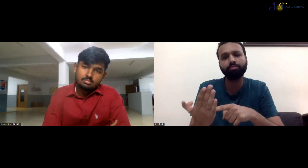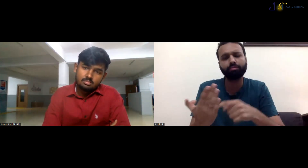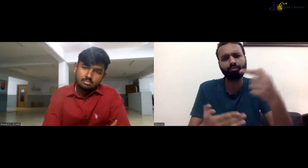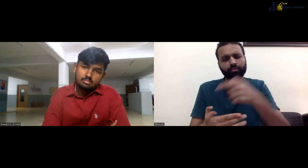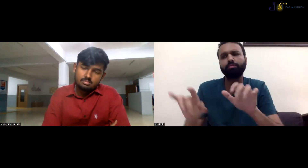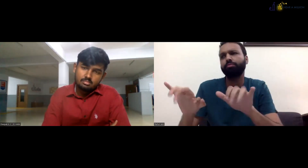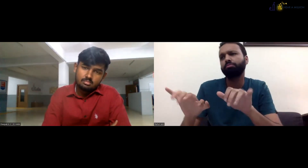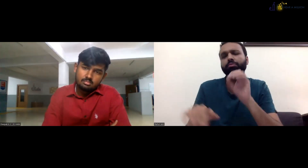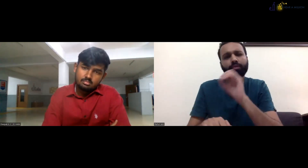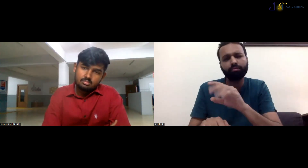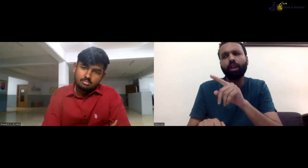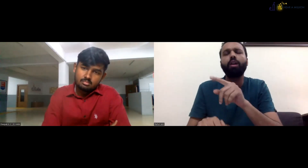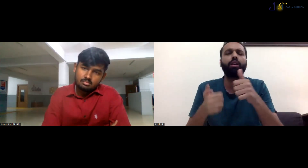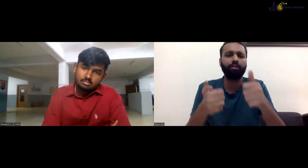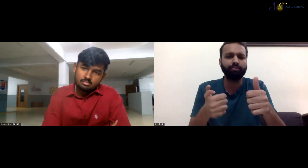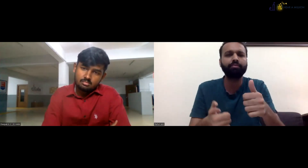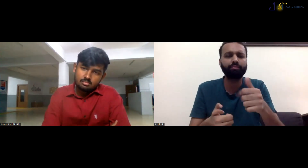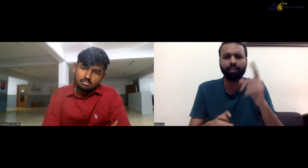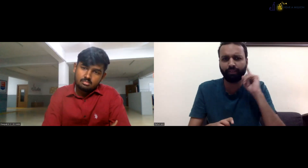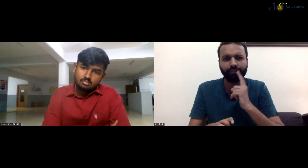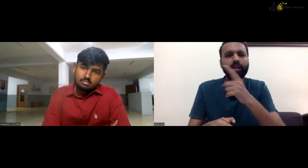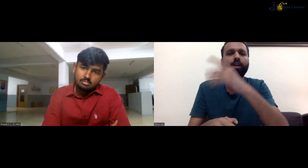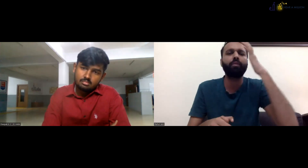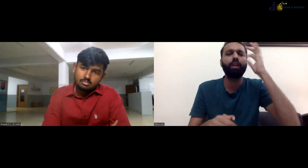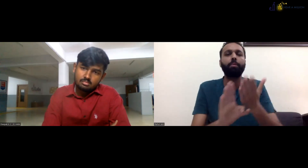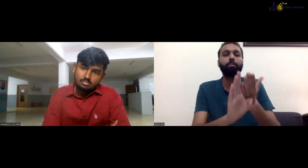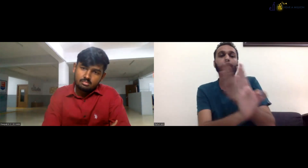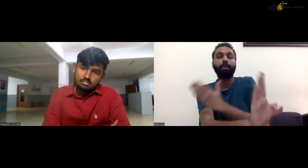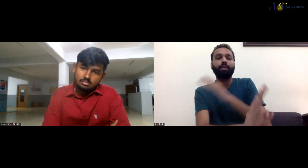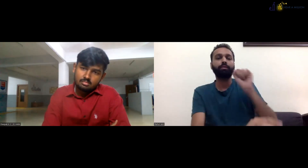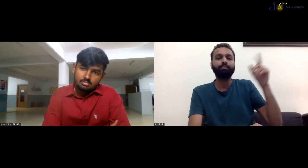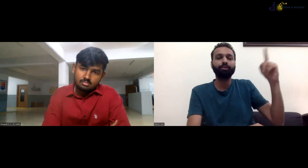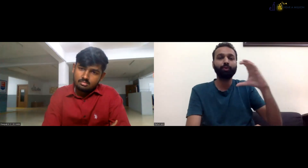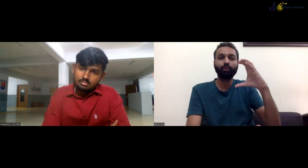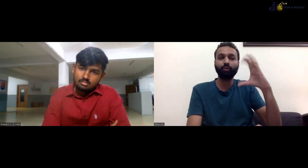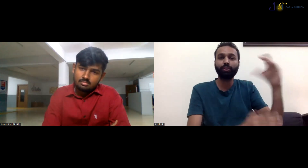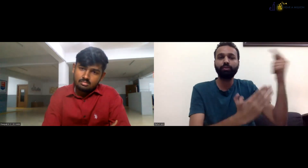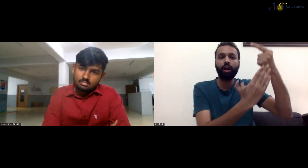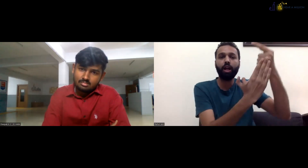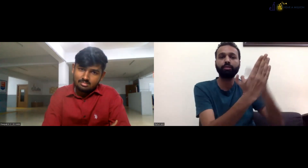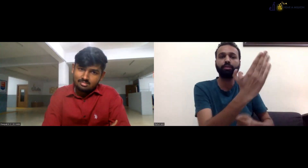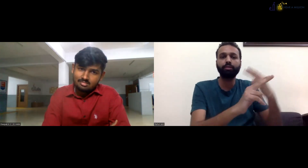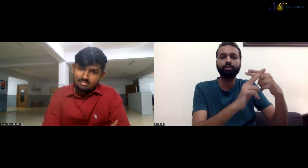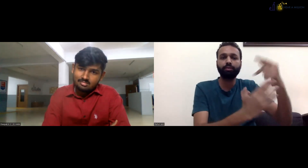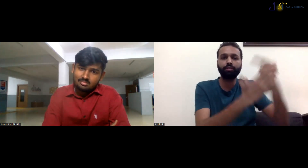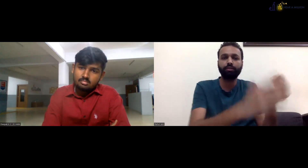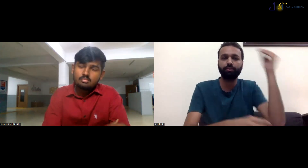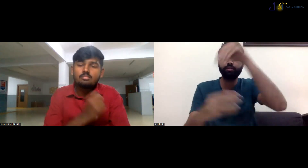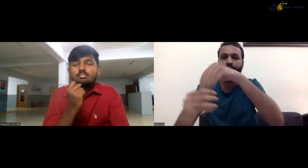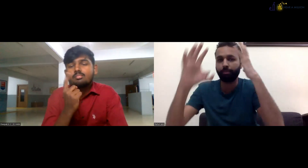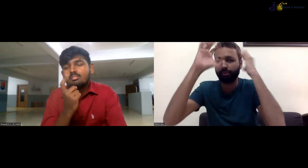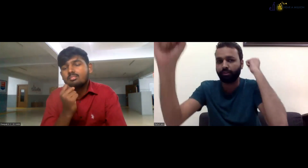also, during that procedure, they checked in the system and they knew that,